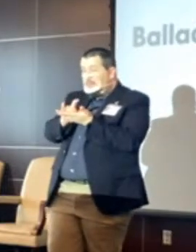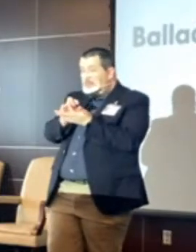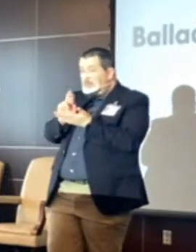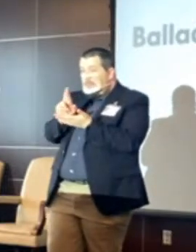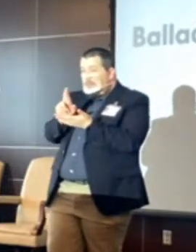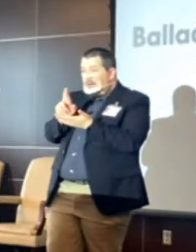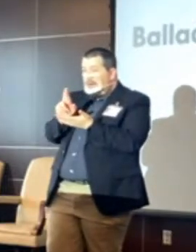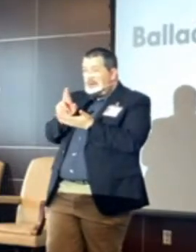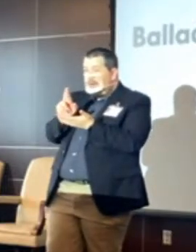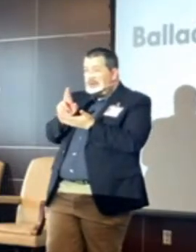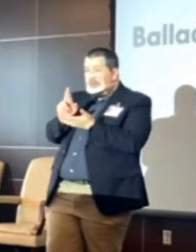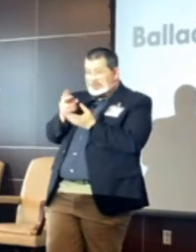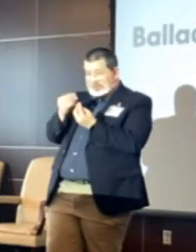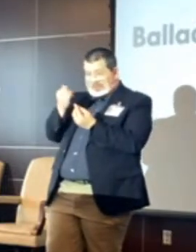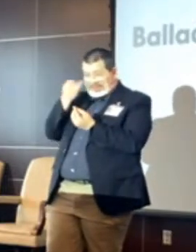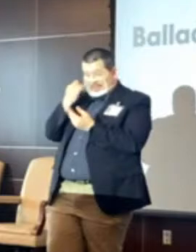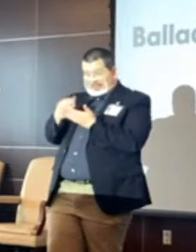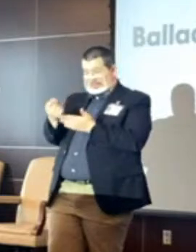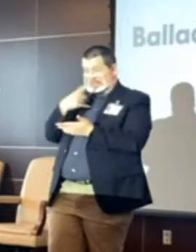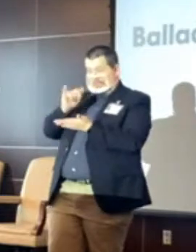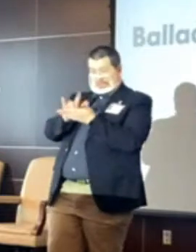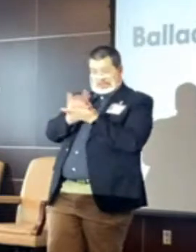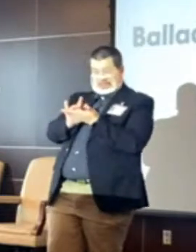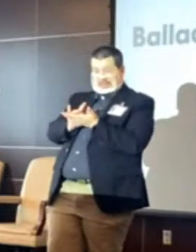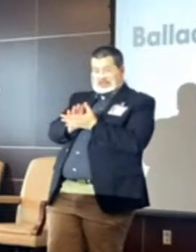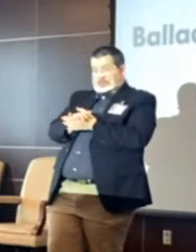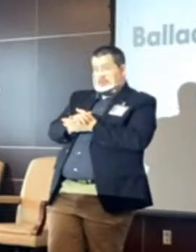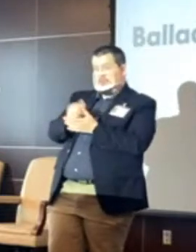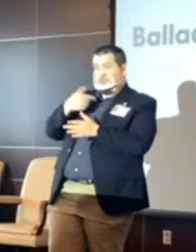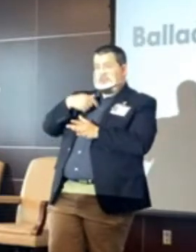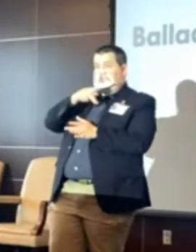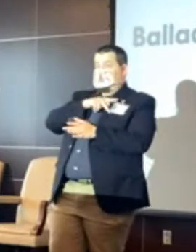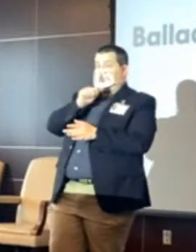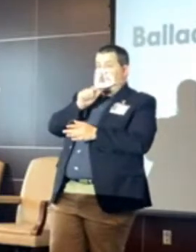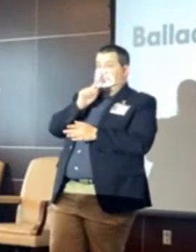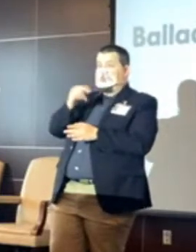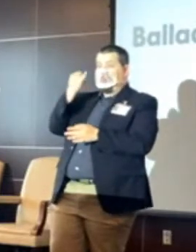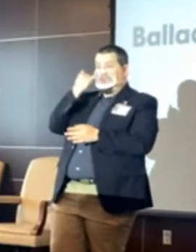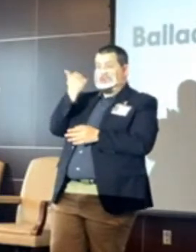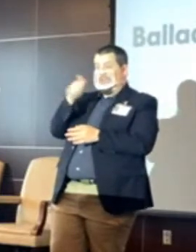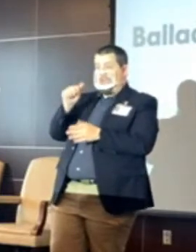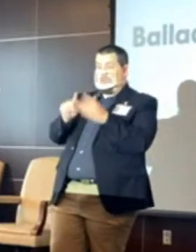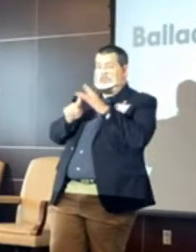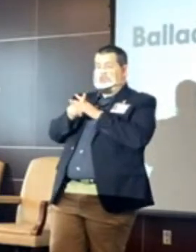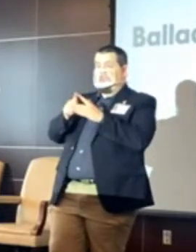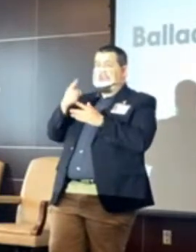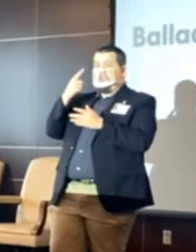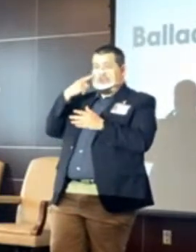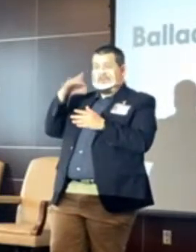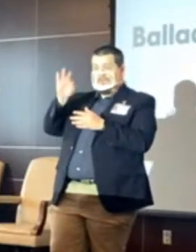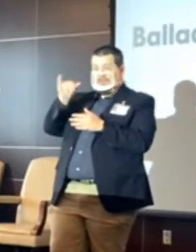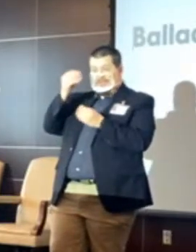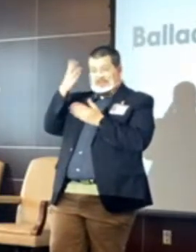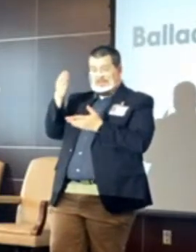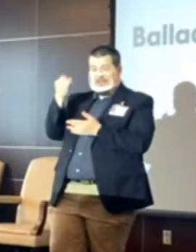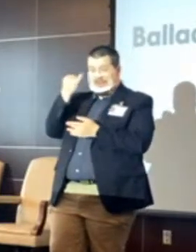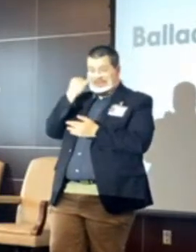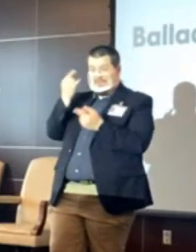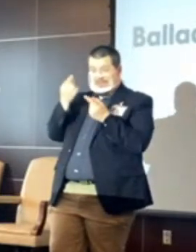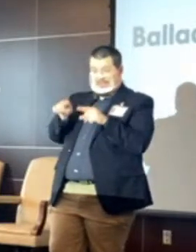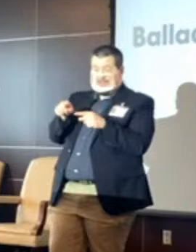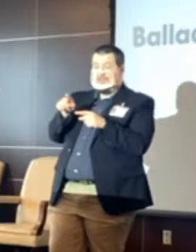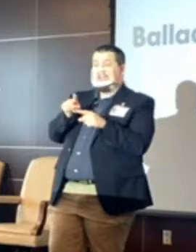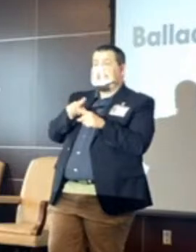what exactly did that do if someone decides to take it? I personally am not sure of ER visits. I think we could probably get that information if it's